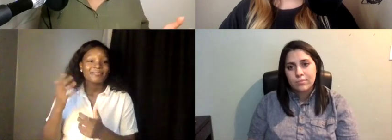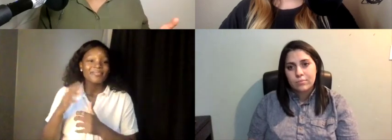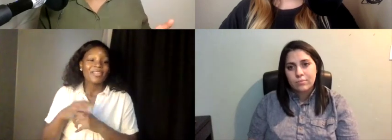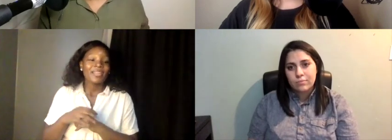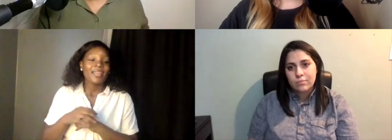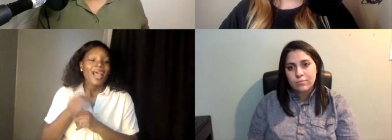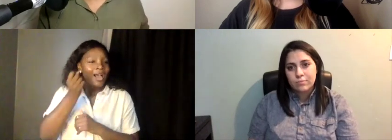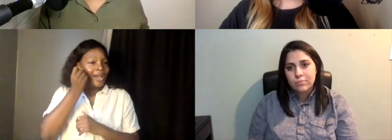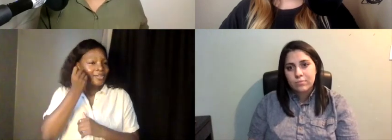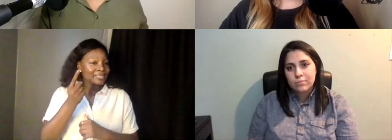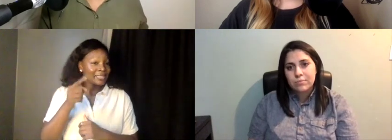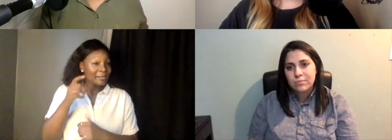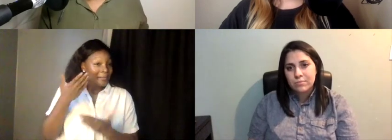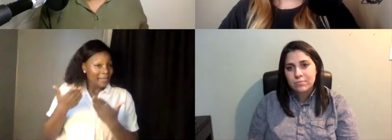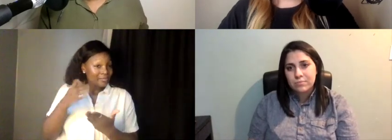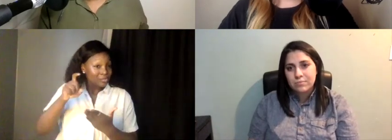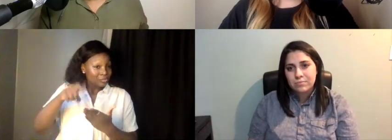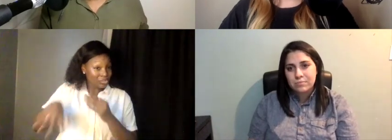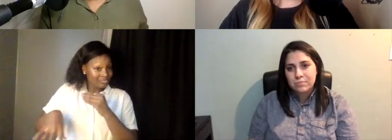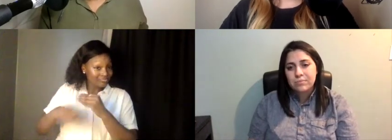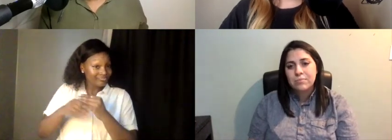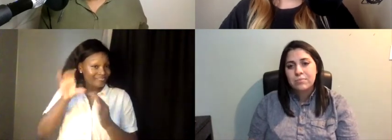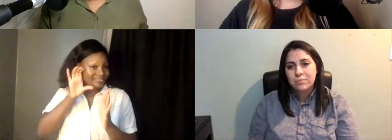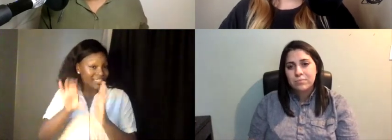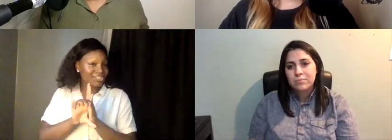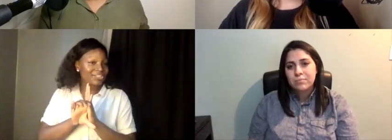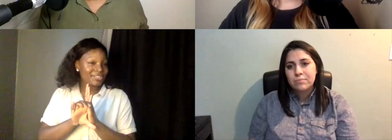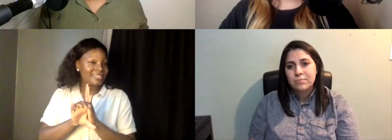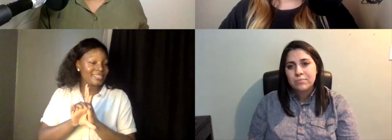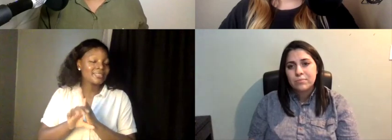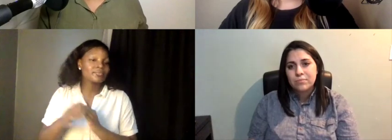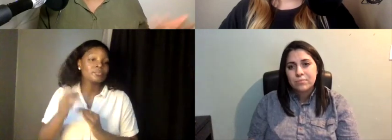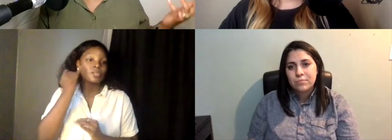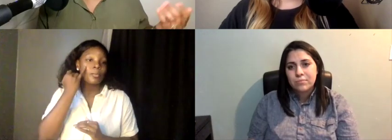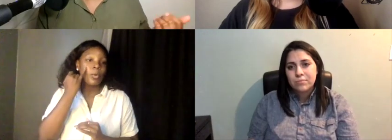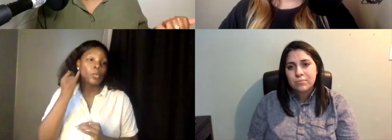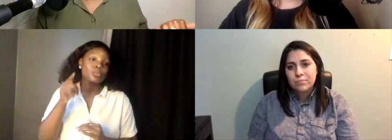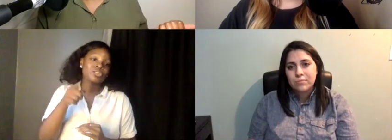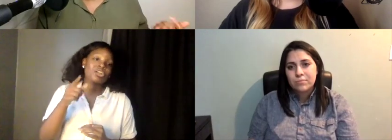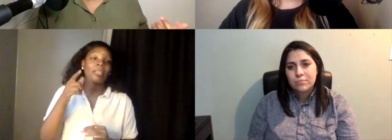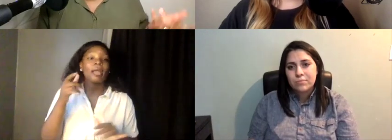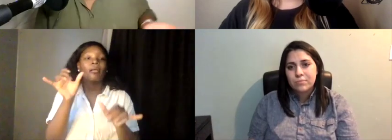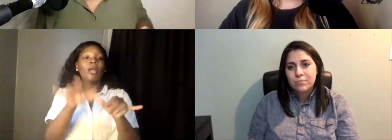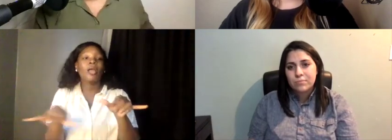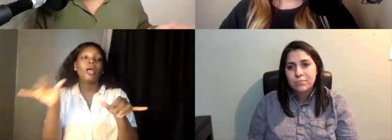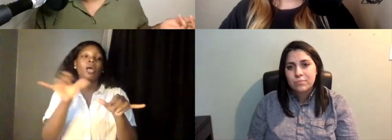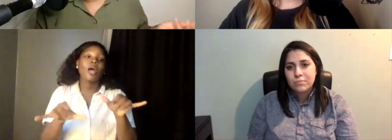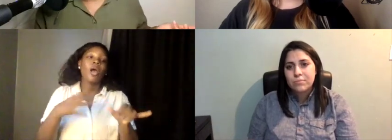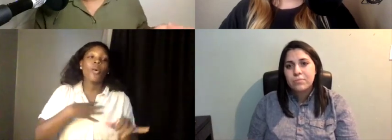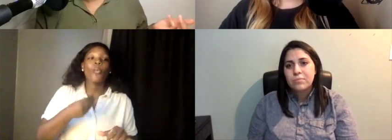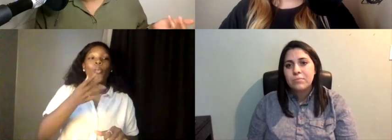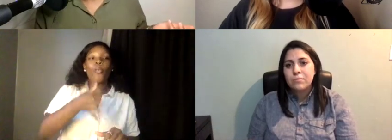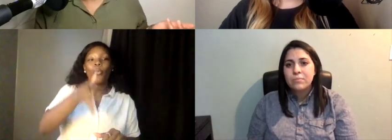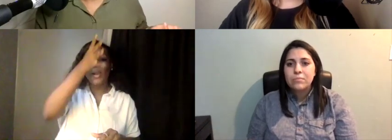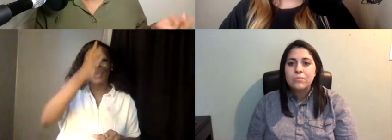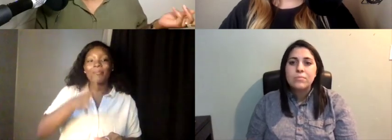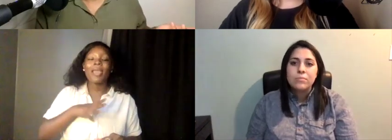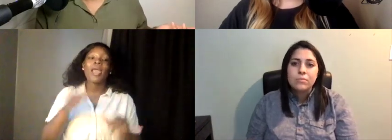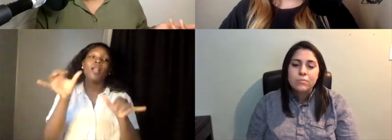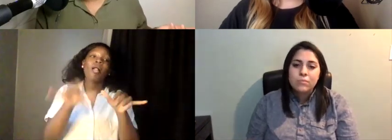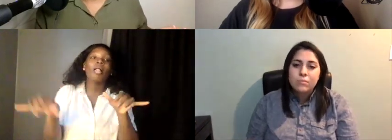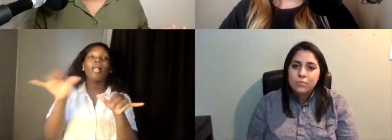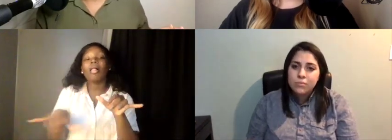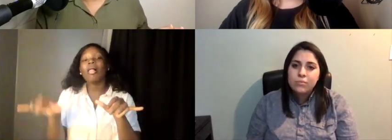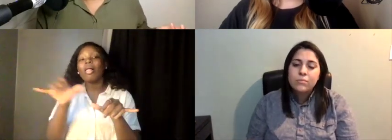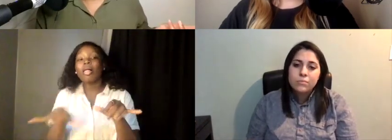going to probably want to put your picture on there, right? Because if you're just like run-of-the-mill, like everyday white dude, sorry, you're not exactly going to be